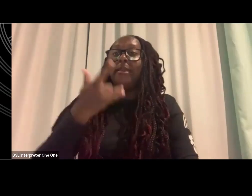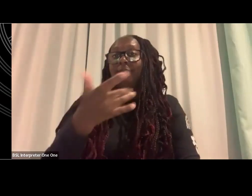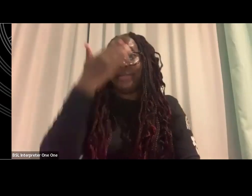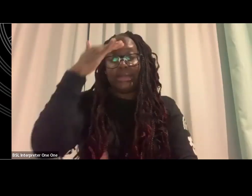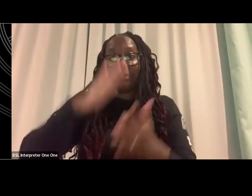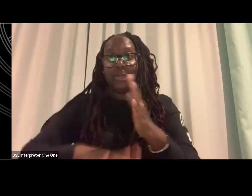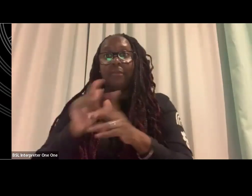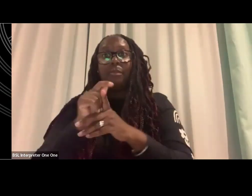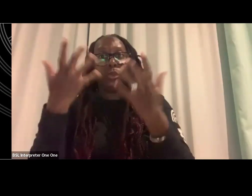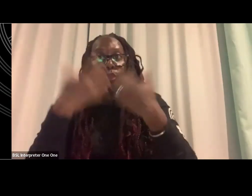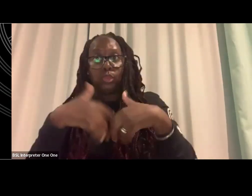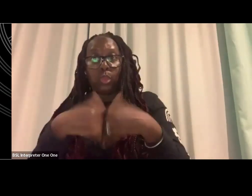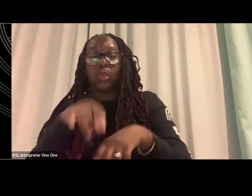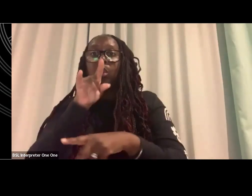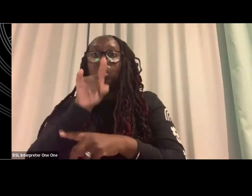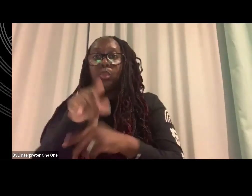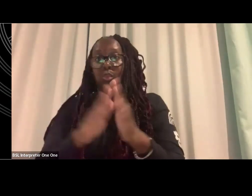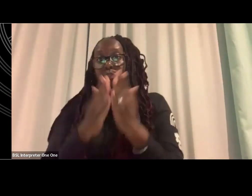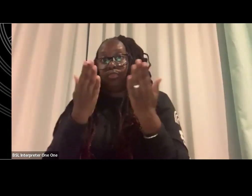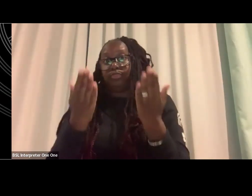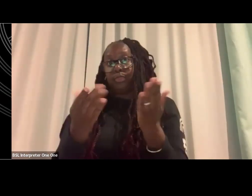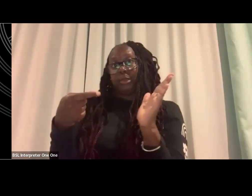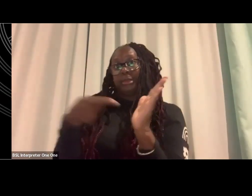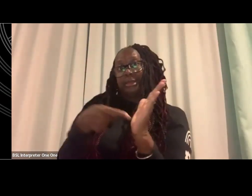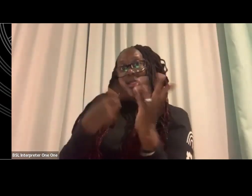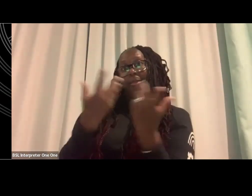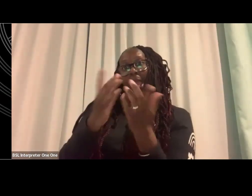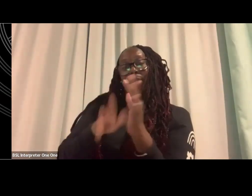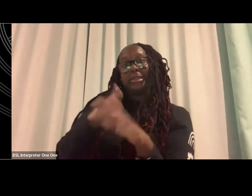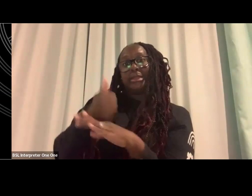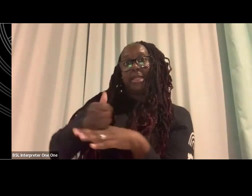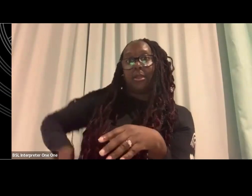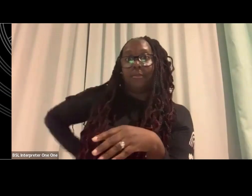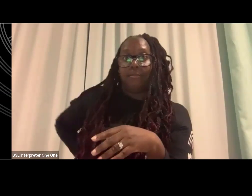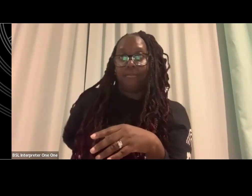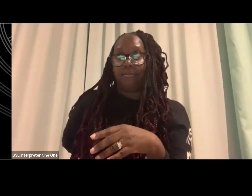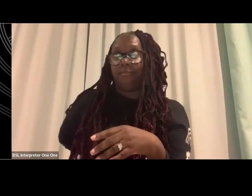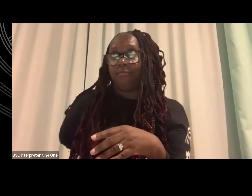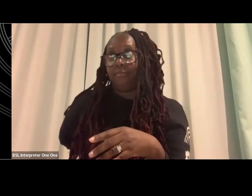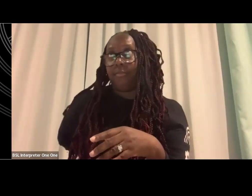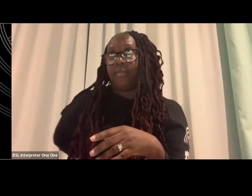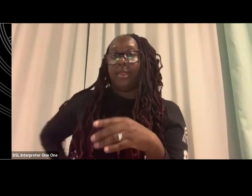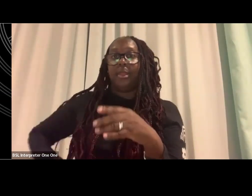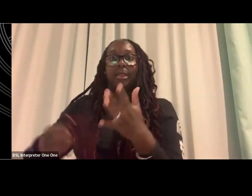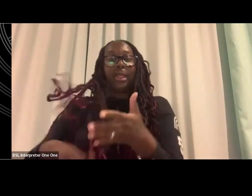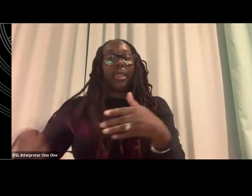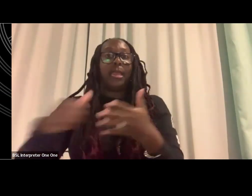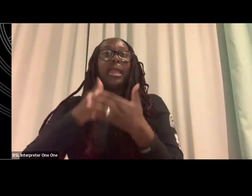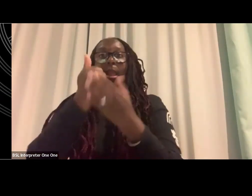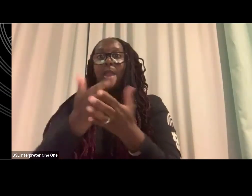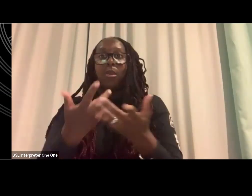there are some tools in the handbook for Kia ora Waiora that help deepen the understanding of